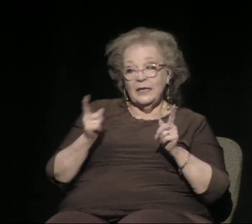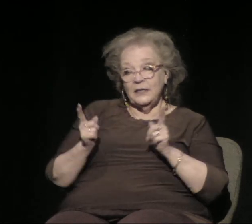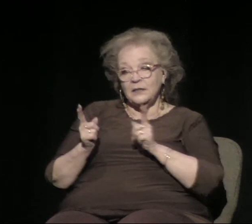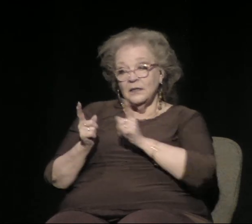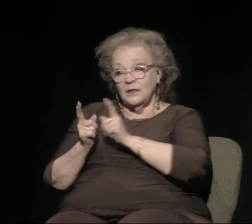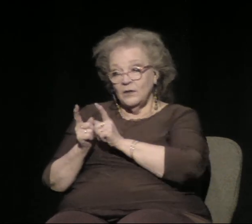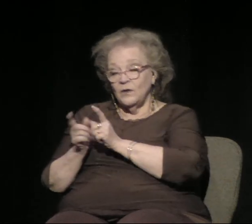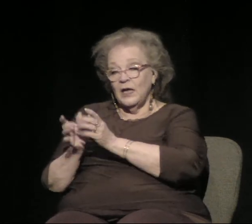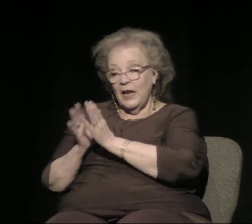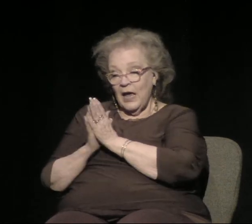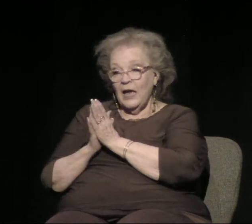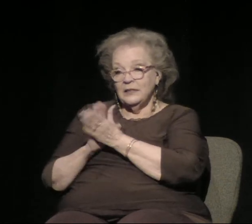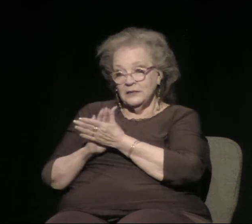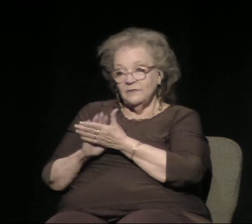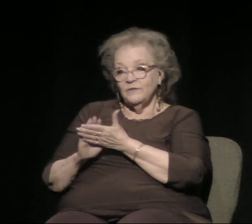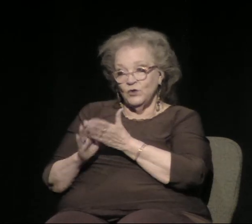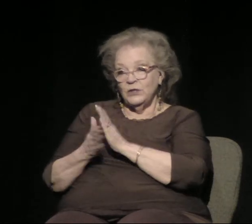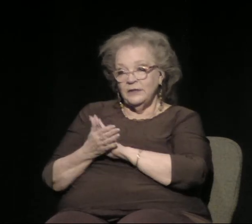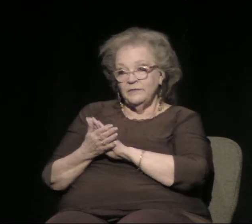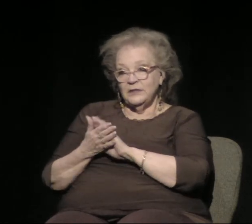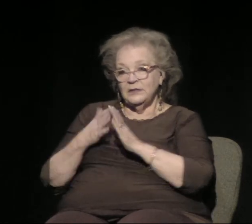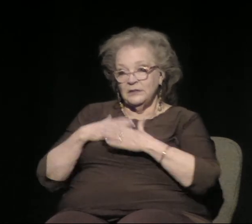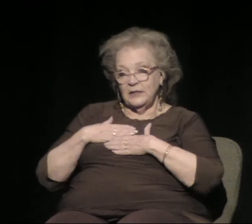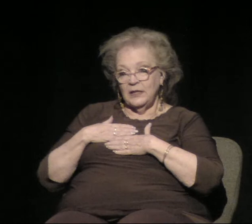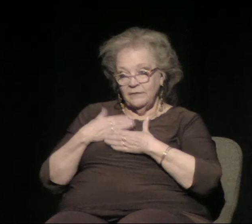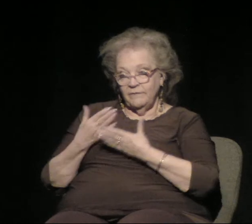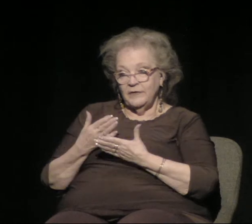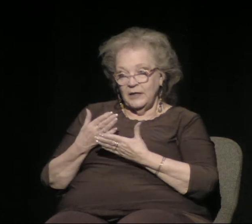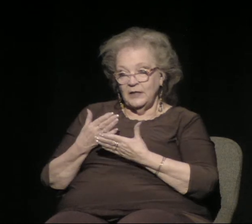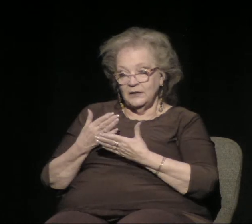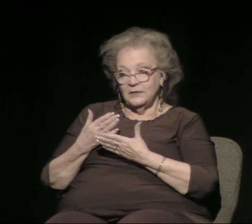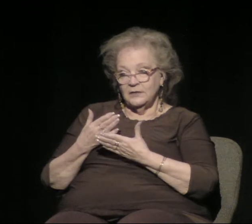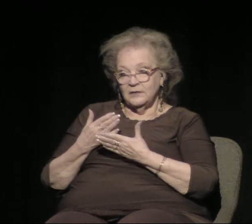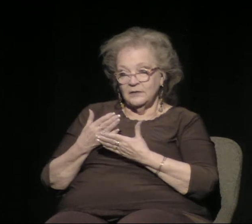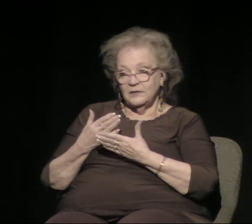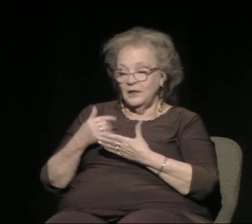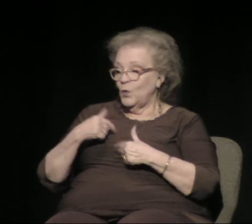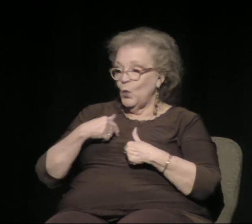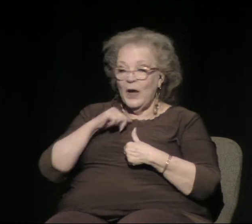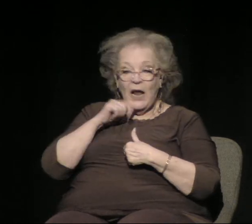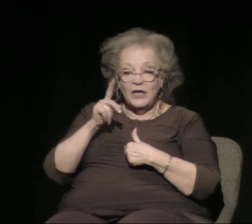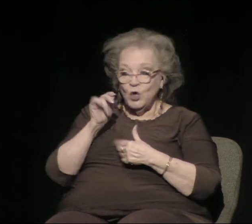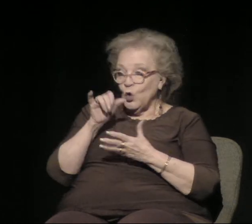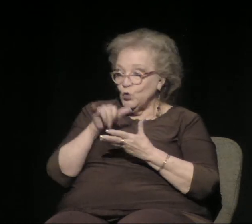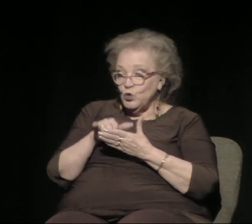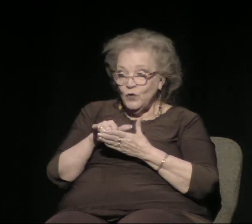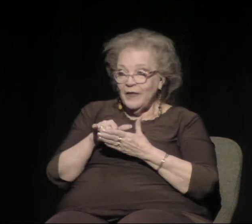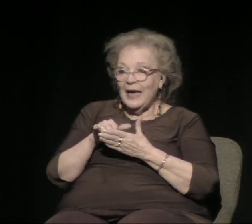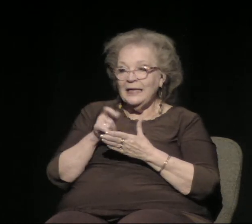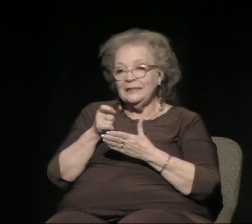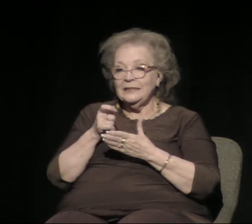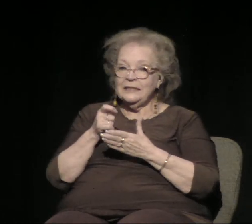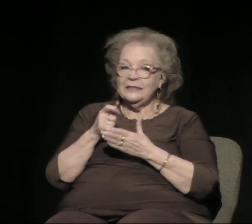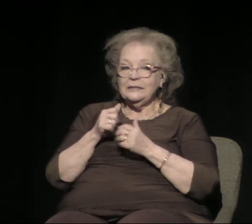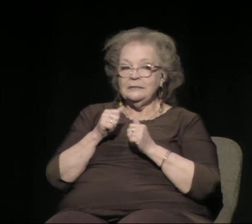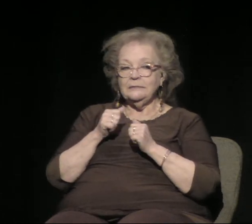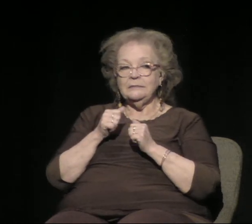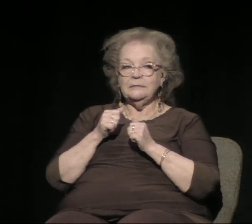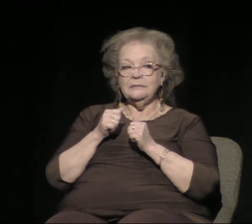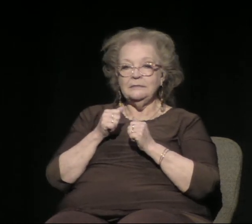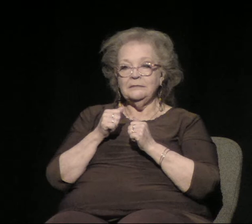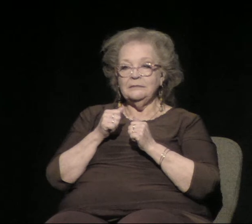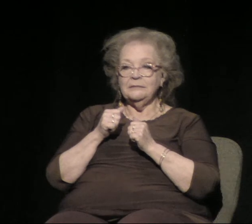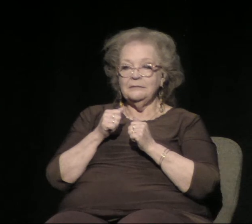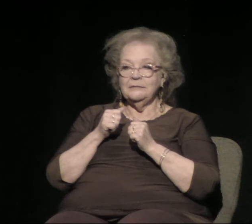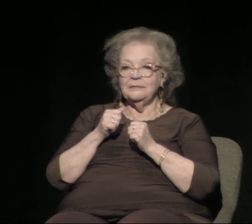her and ask for forgiveness and confess sin. And when I don't do that, it's a little chilly around the